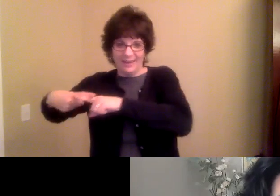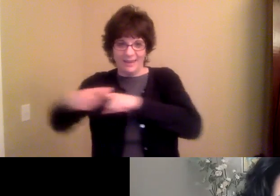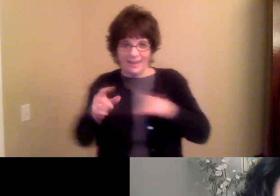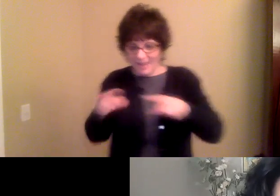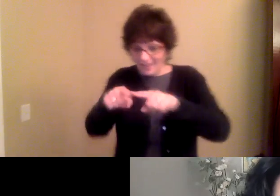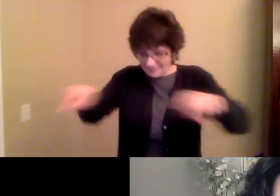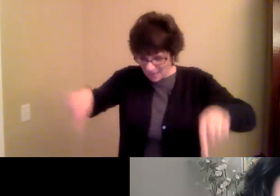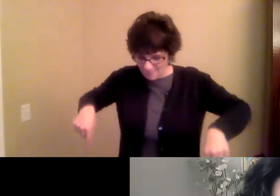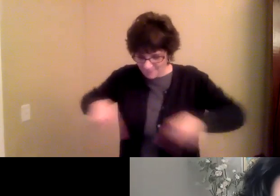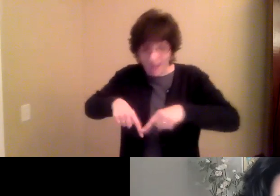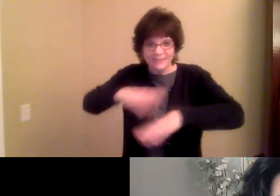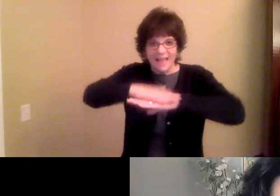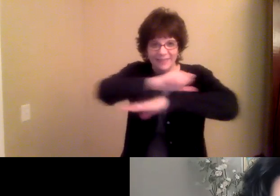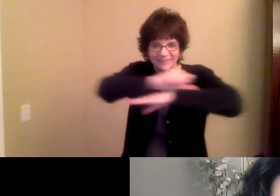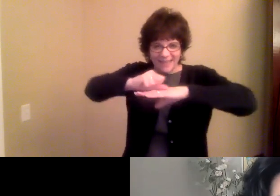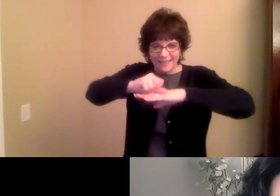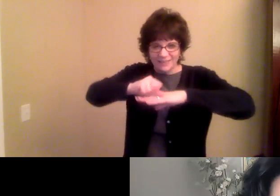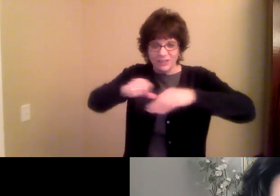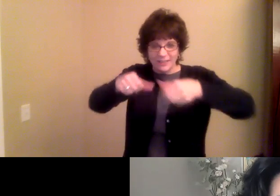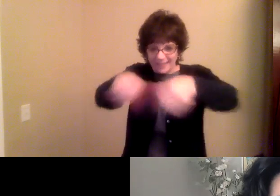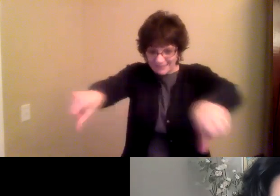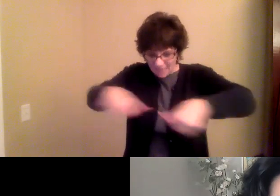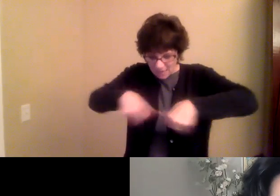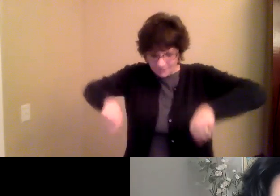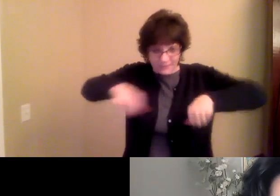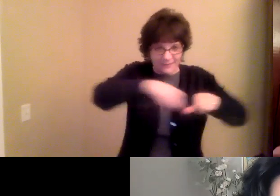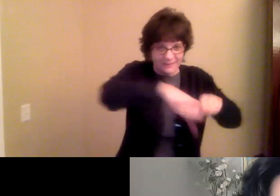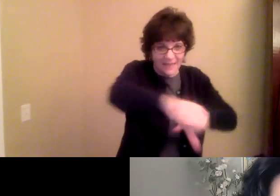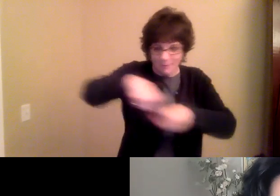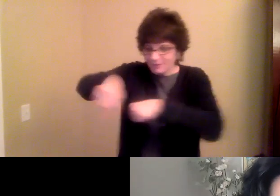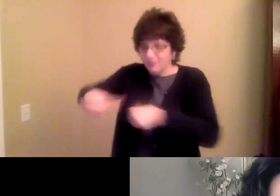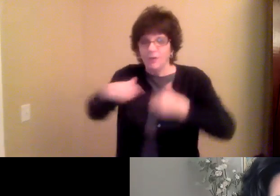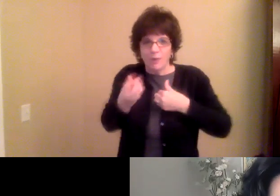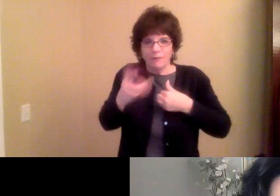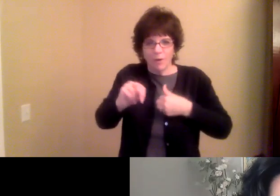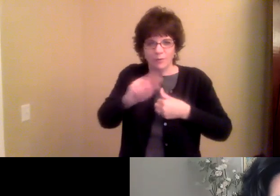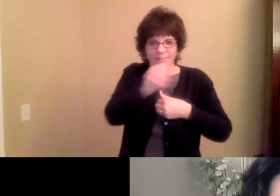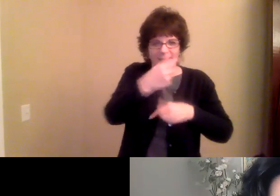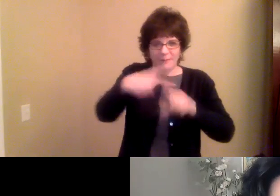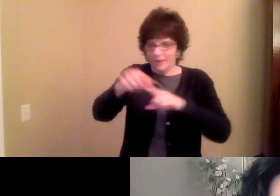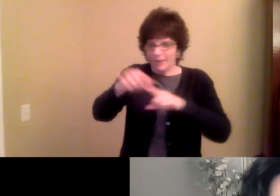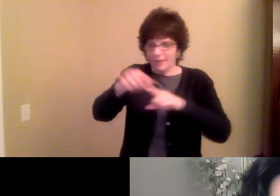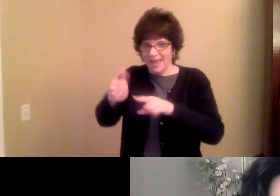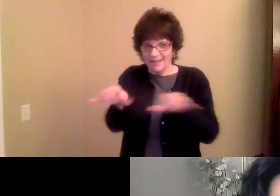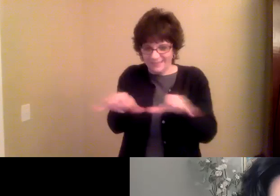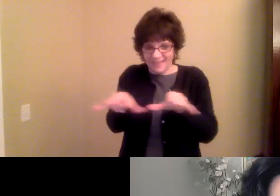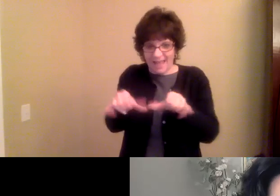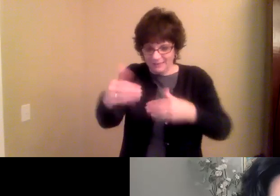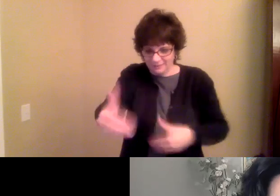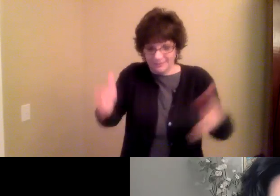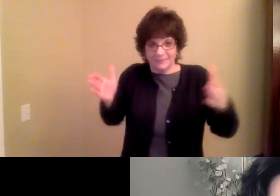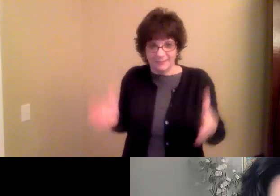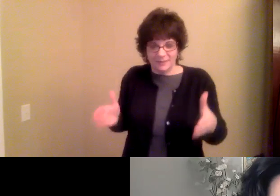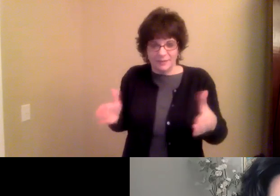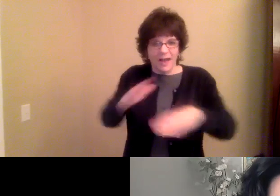boxes sort of that we've taped out on the stage floor. So everybody has their own little 10 by 10 box.